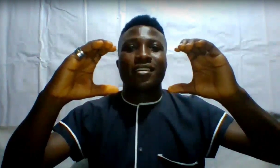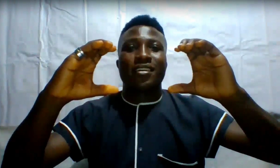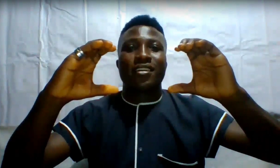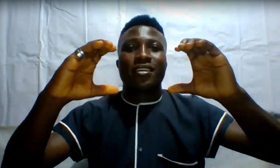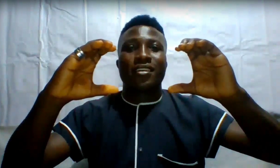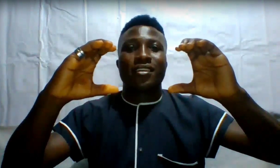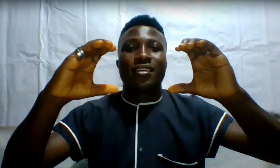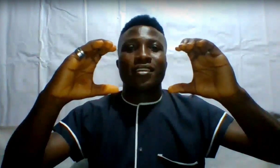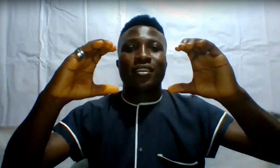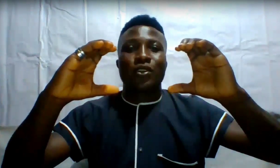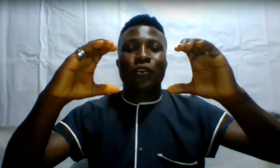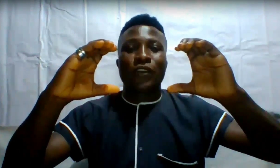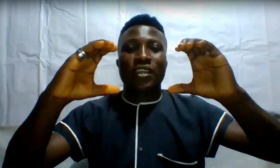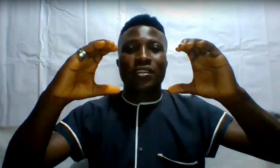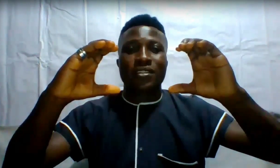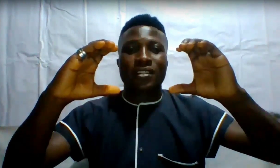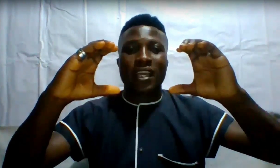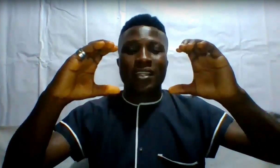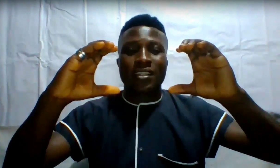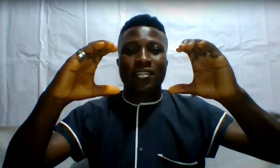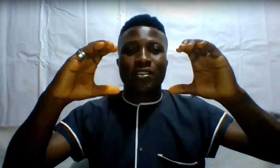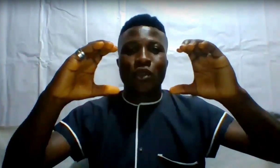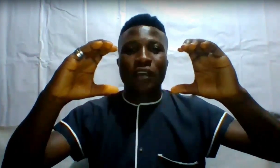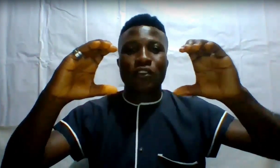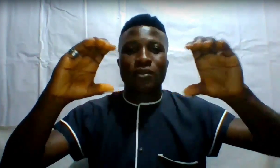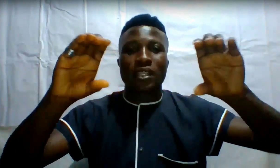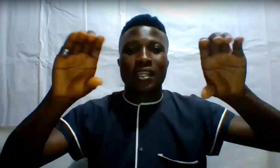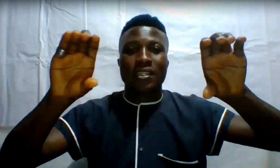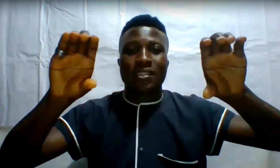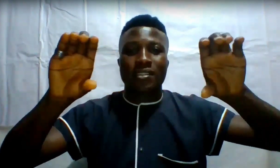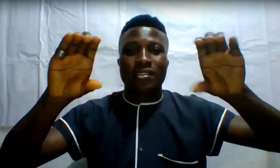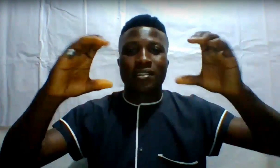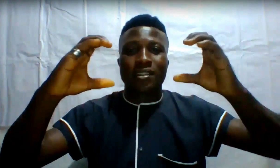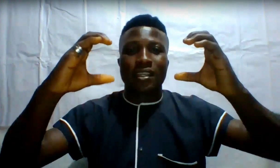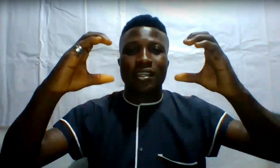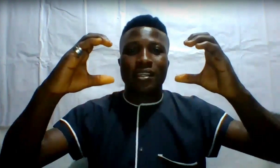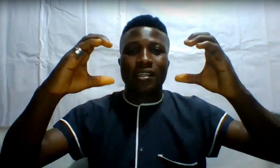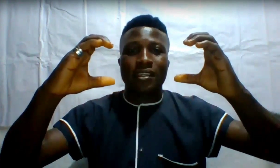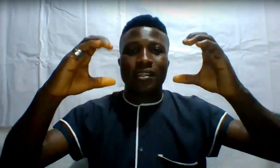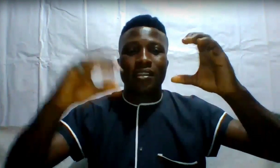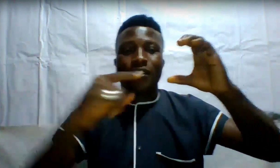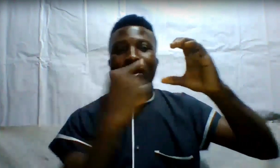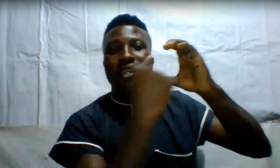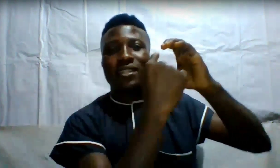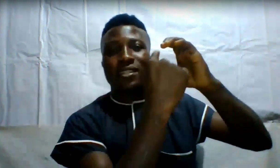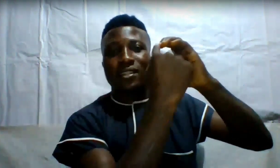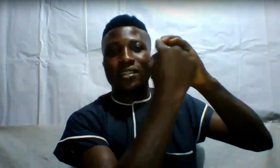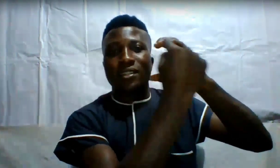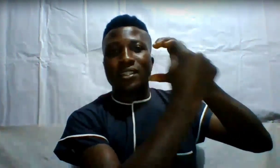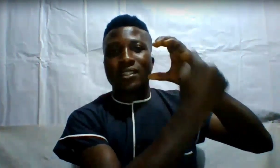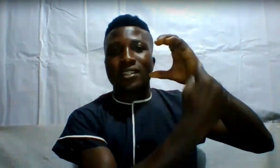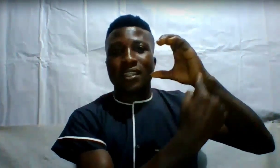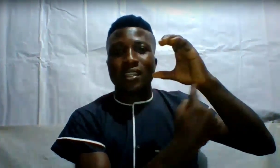your fingers like this. So you have something like this, C, right? The C,